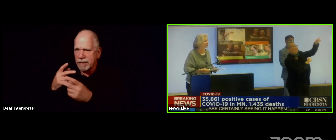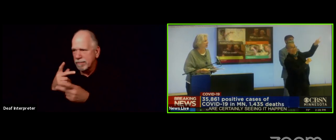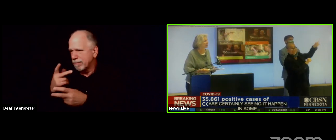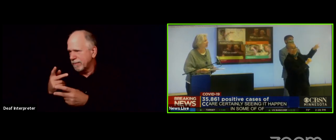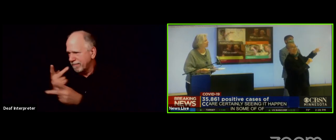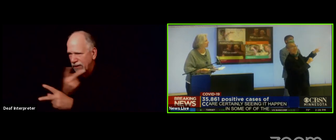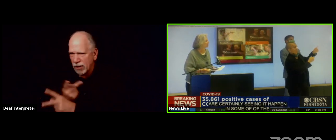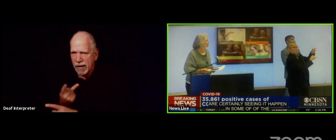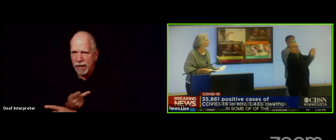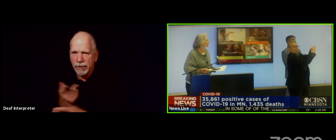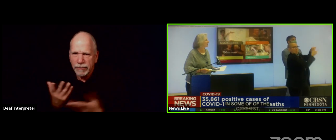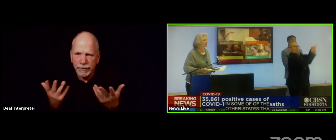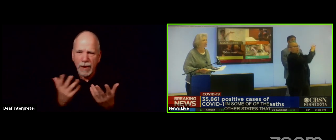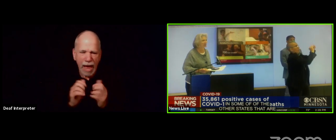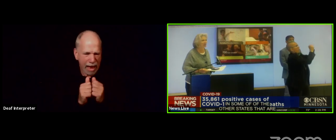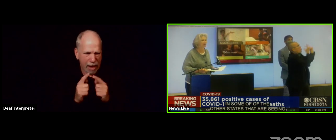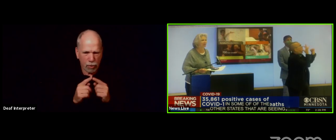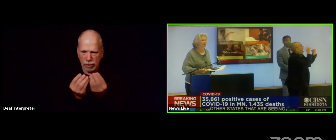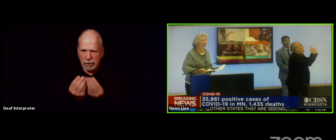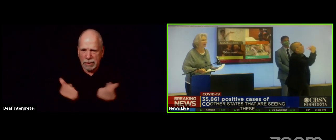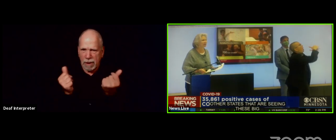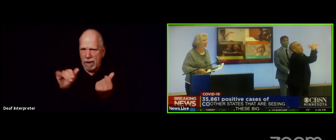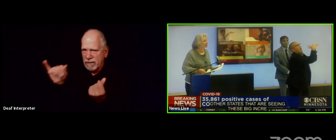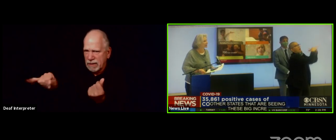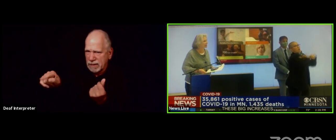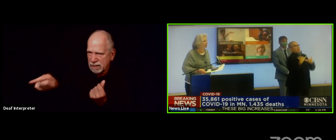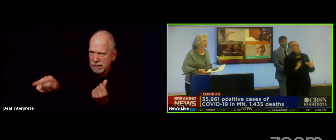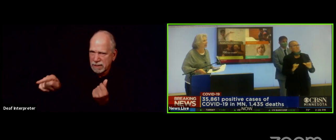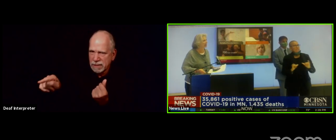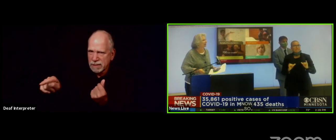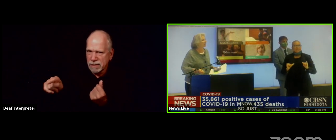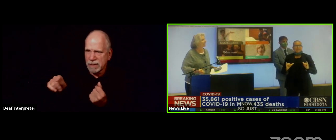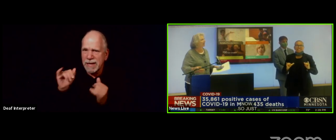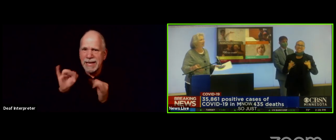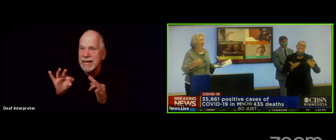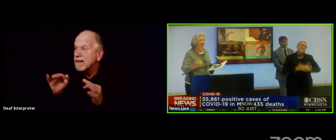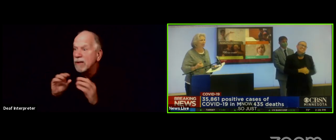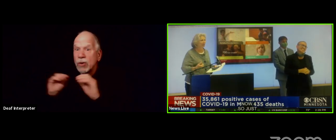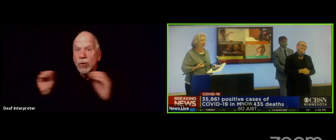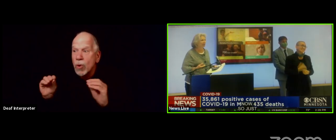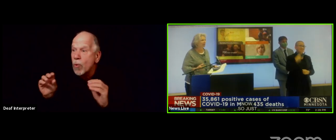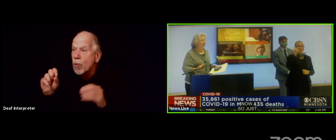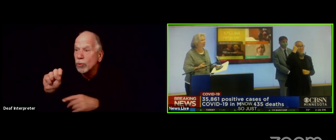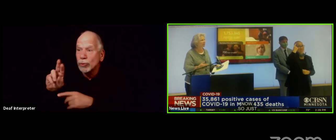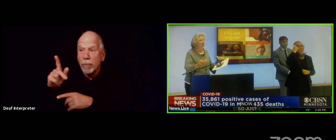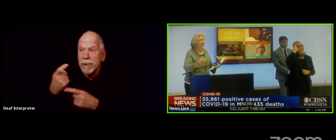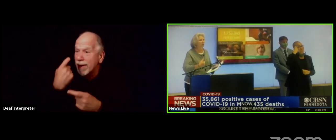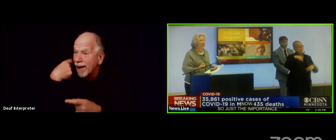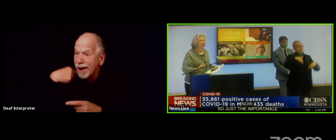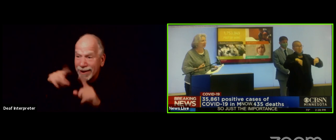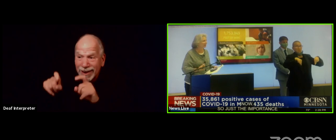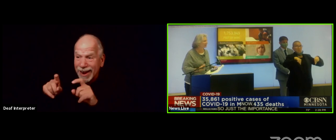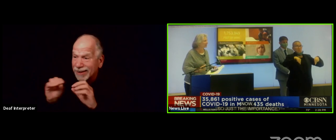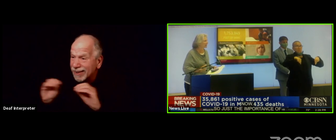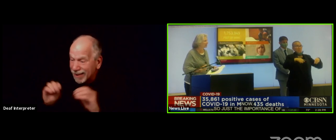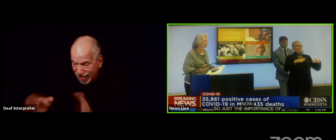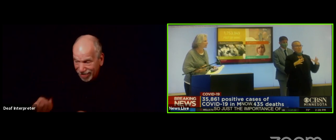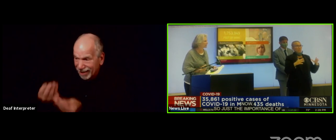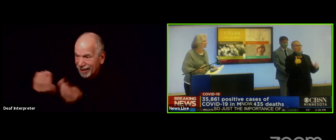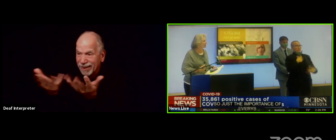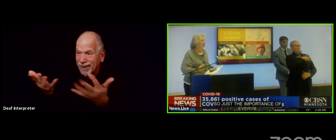So just the importance of everybody understanding that this is not only about whether do you personally feel